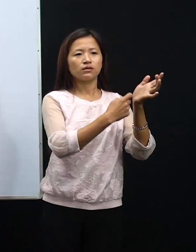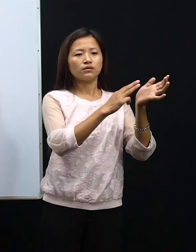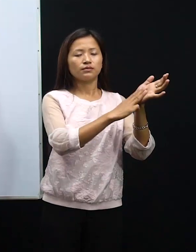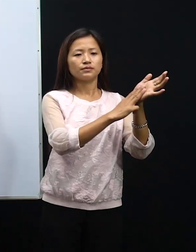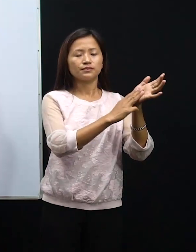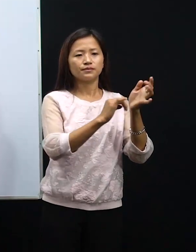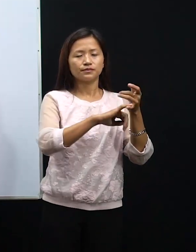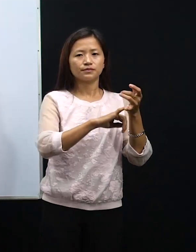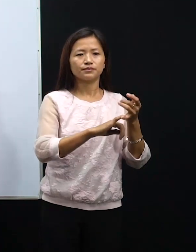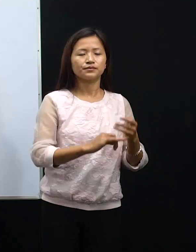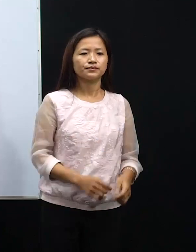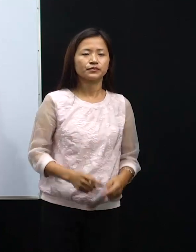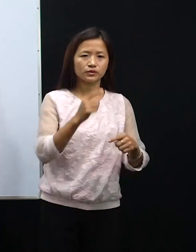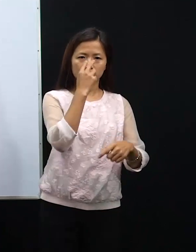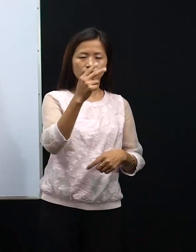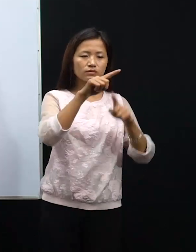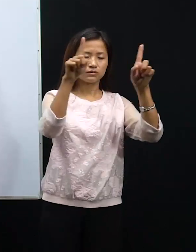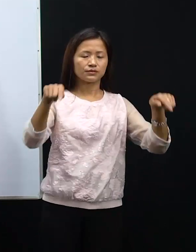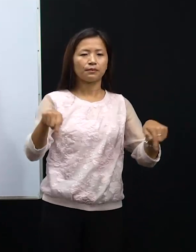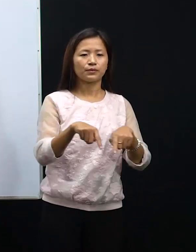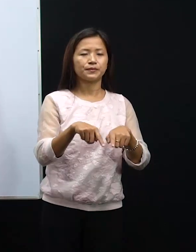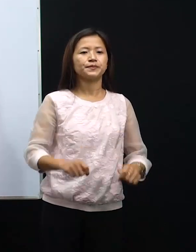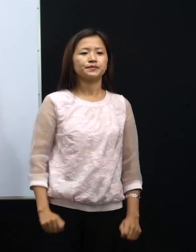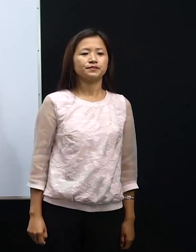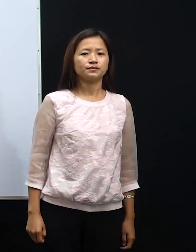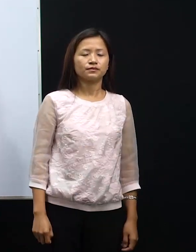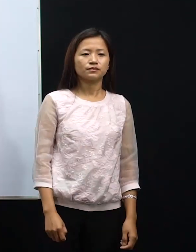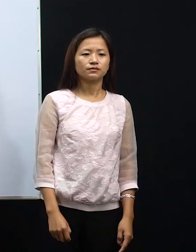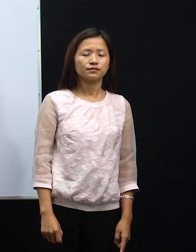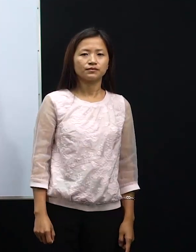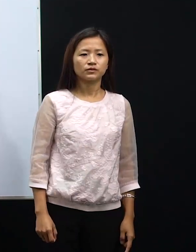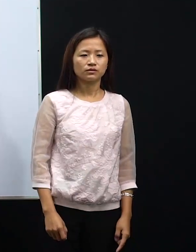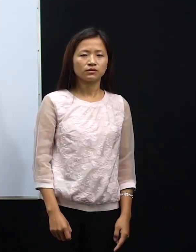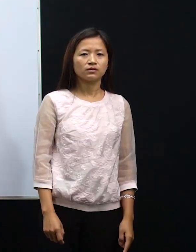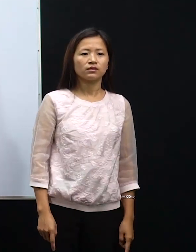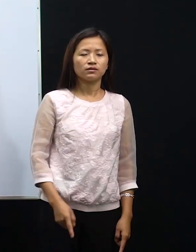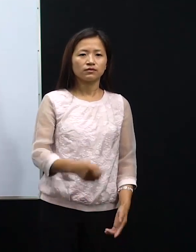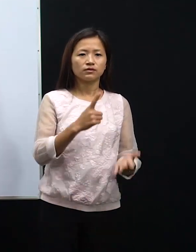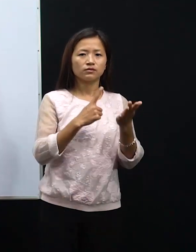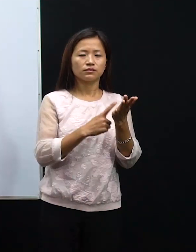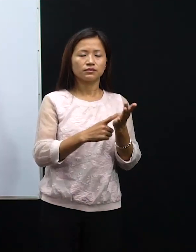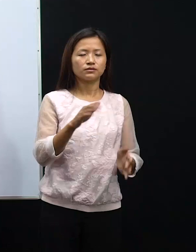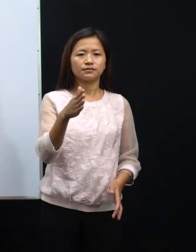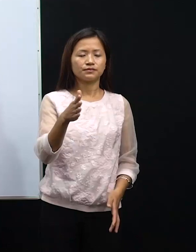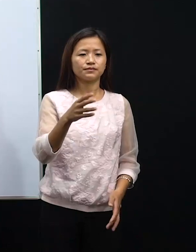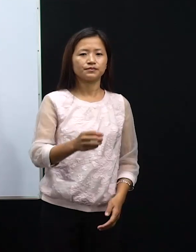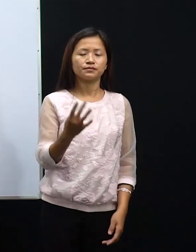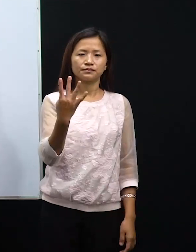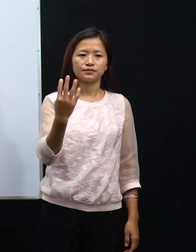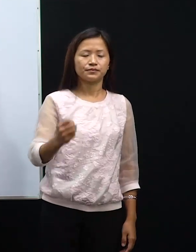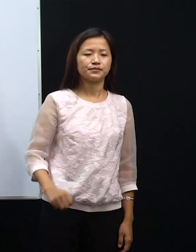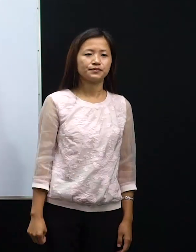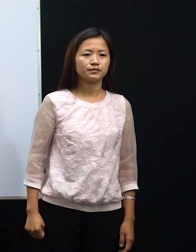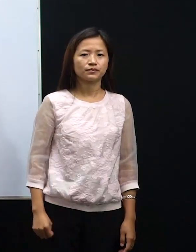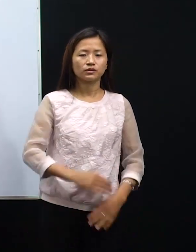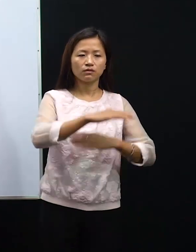squared, x, and 1. So a polynomial has no restrictions. It can have a number of terms. Okay. So these